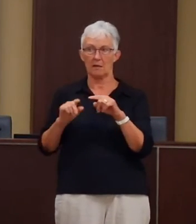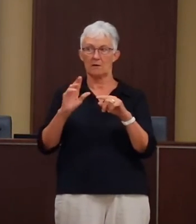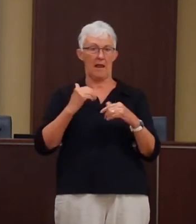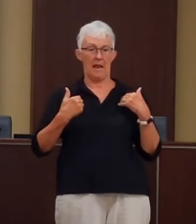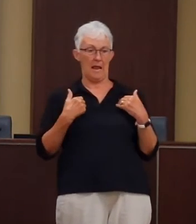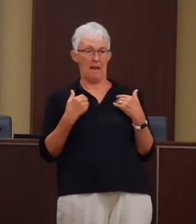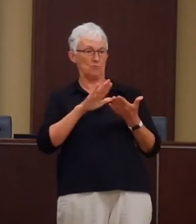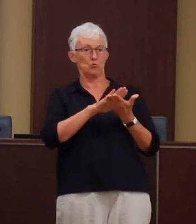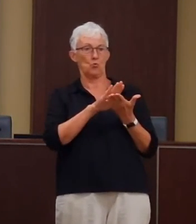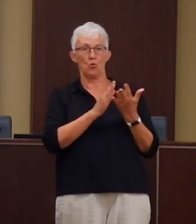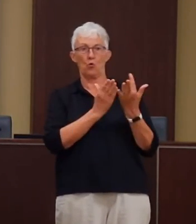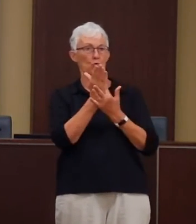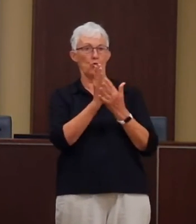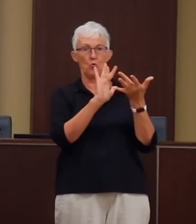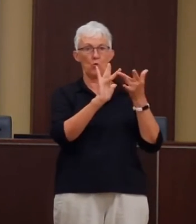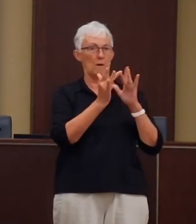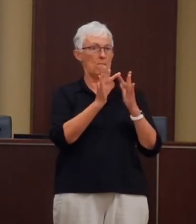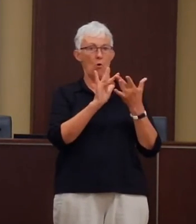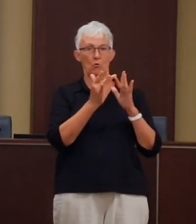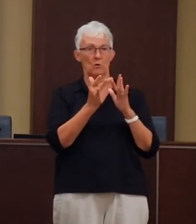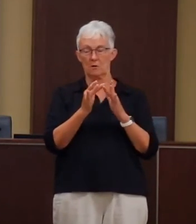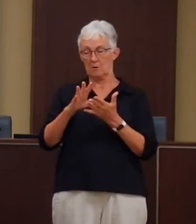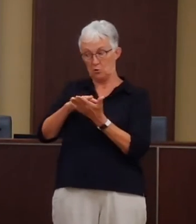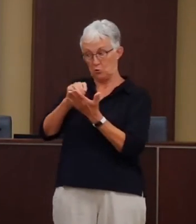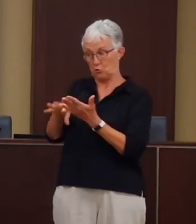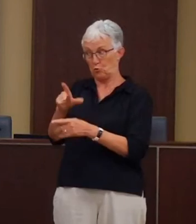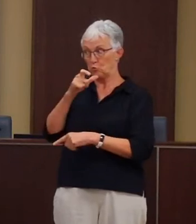pandemic. It is the responsibility of the student